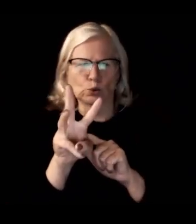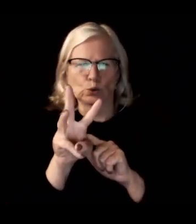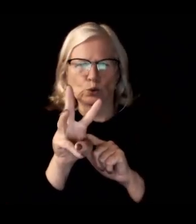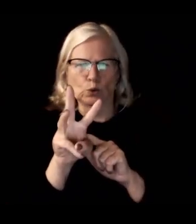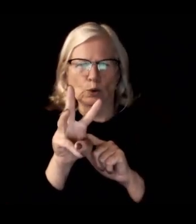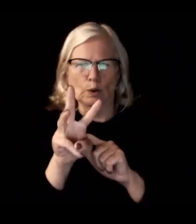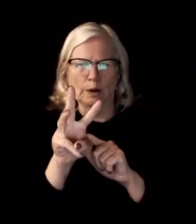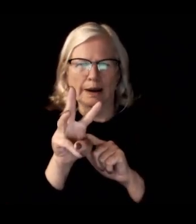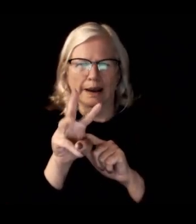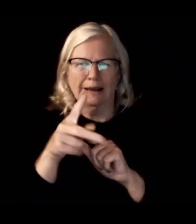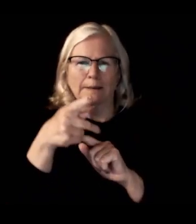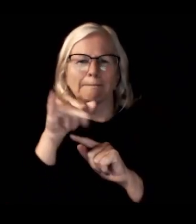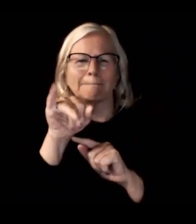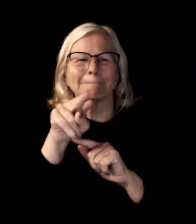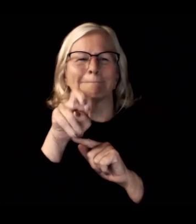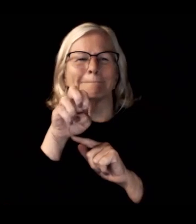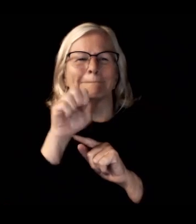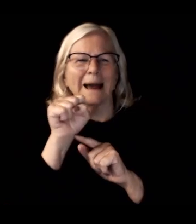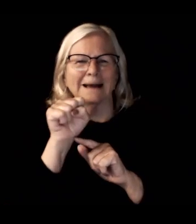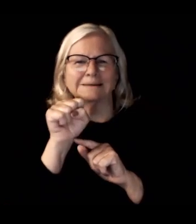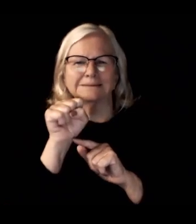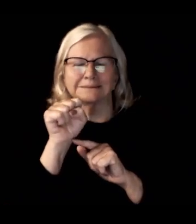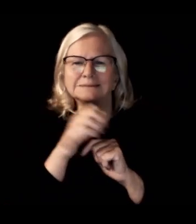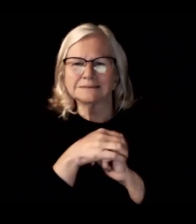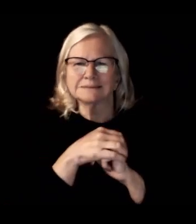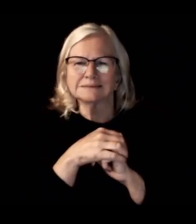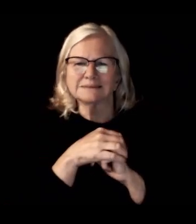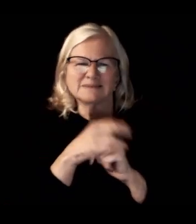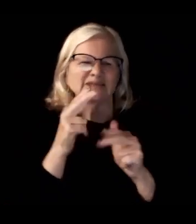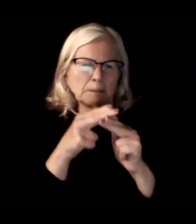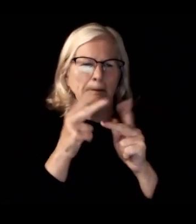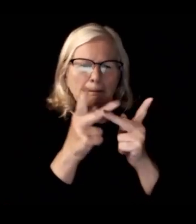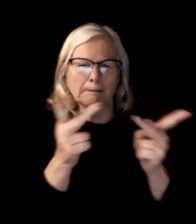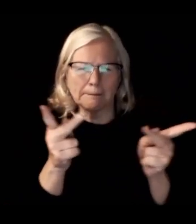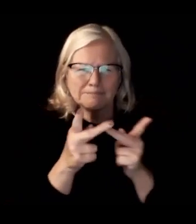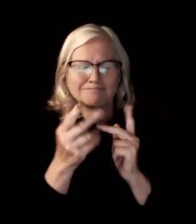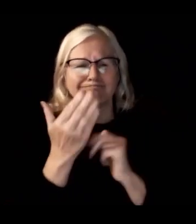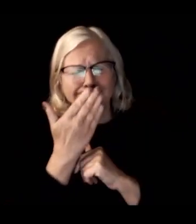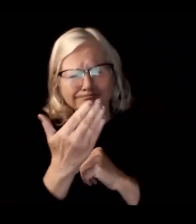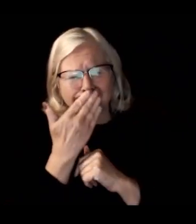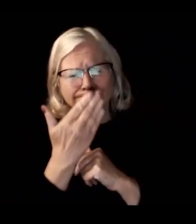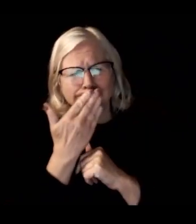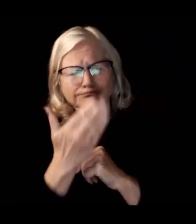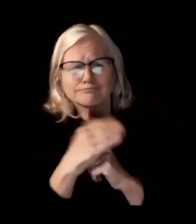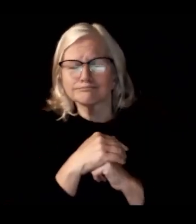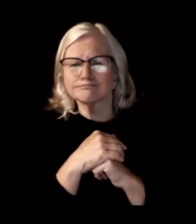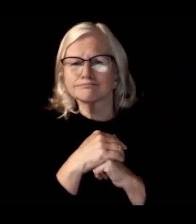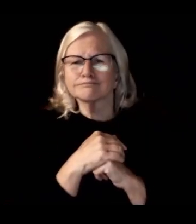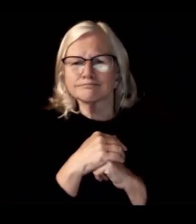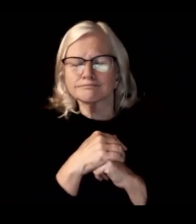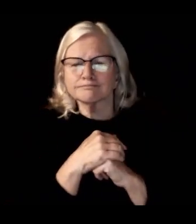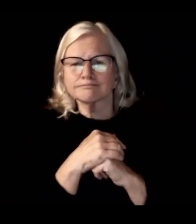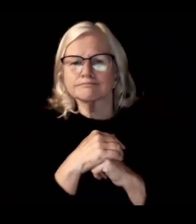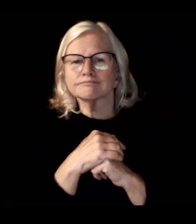Waterview Pines in Virginia. Great. Thank you very much, Kathy. You're very welcome.